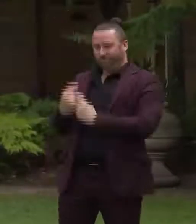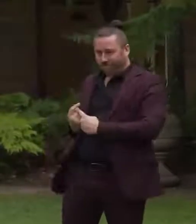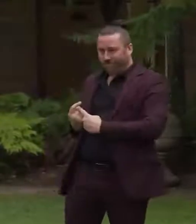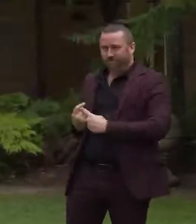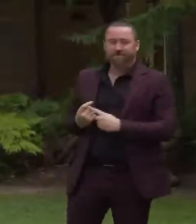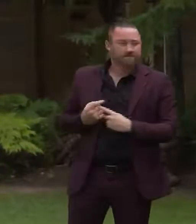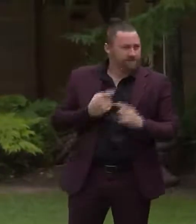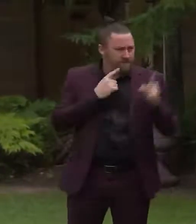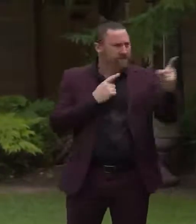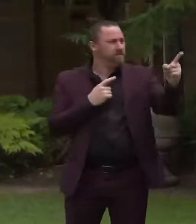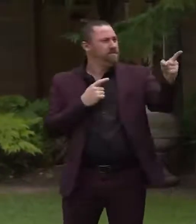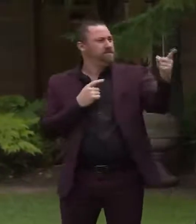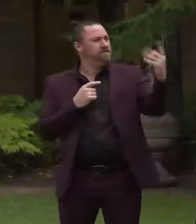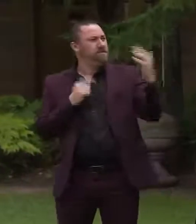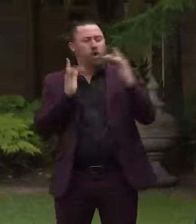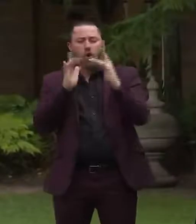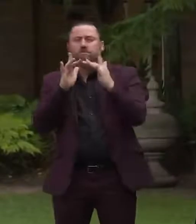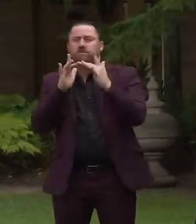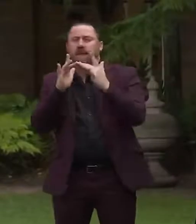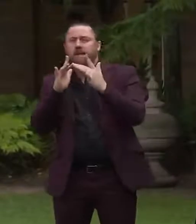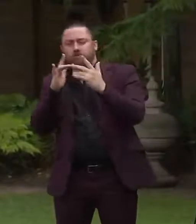Coast.